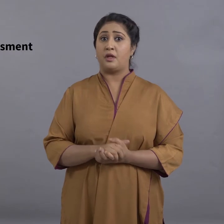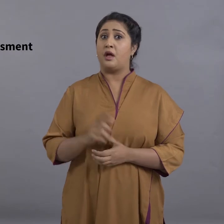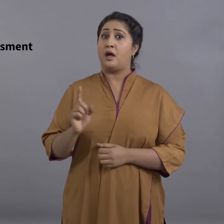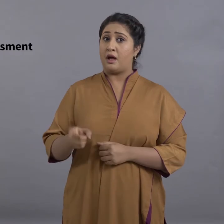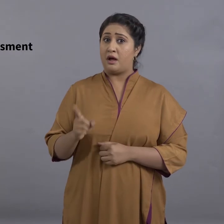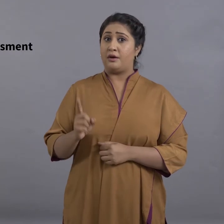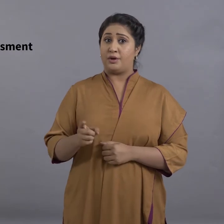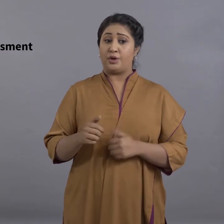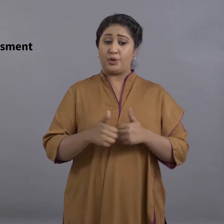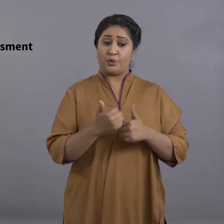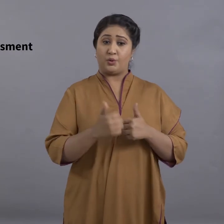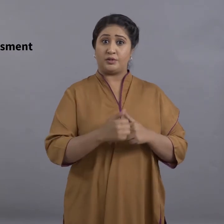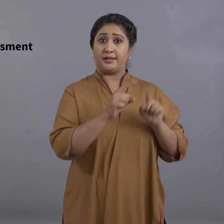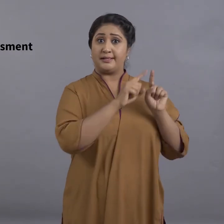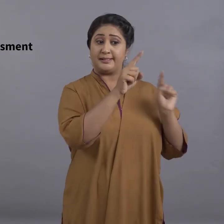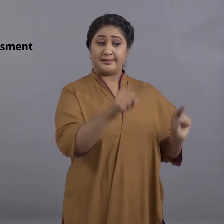Sample 1.